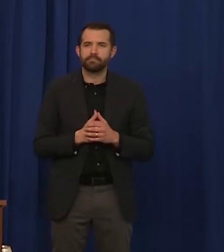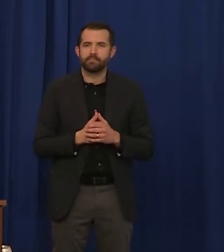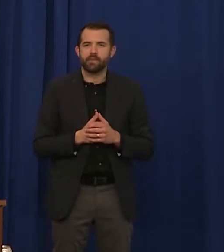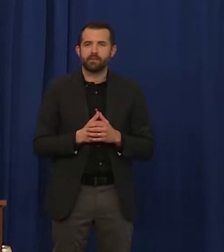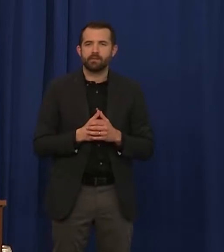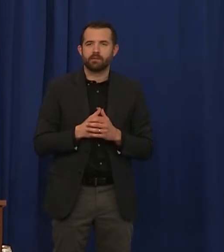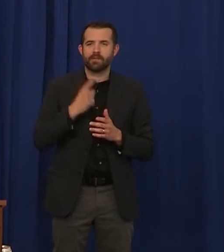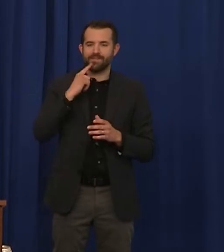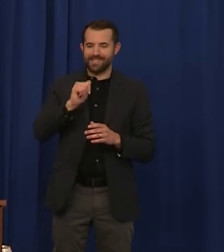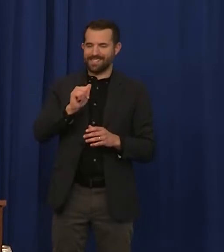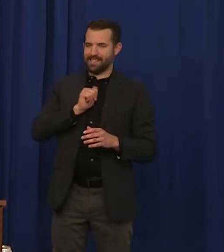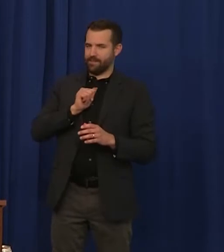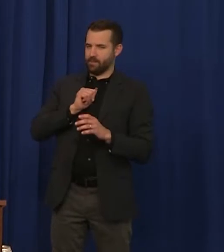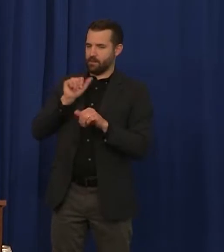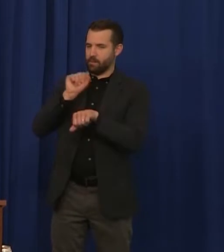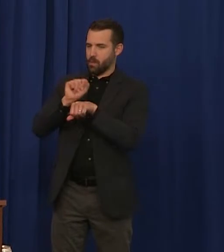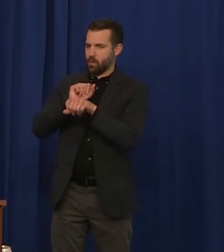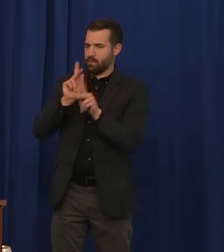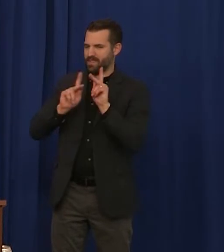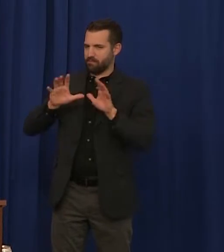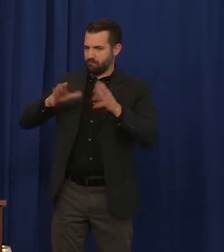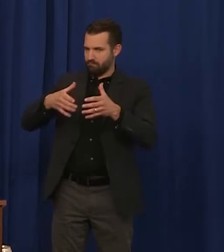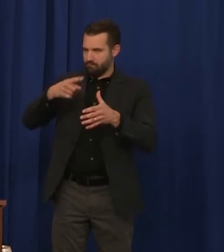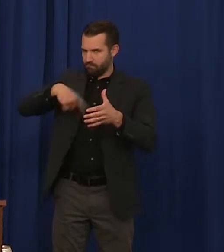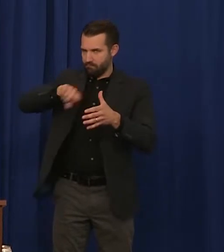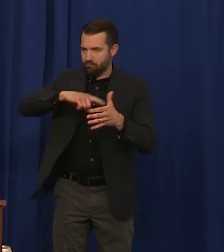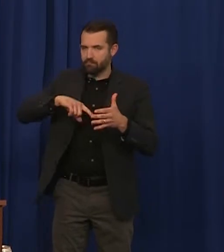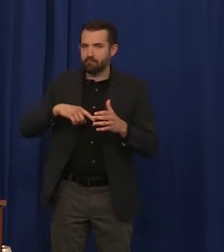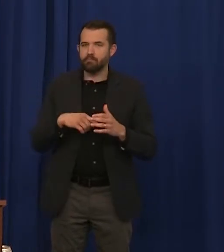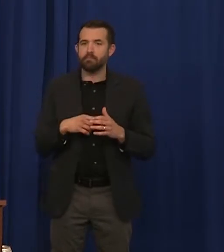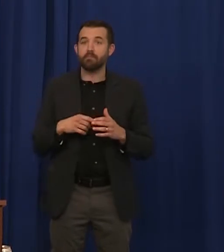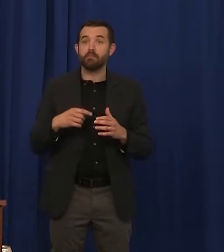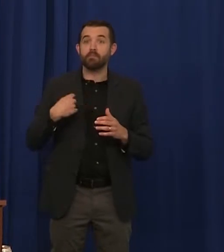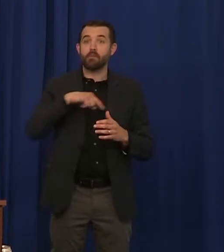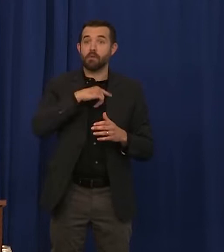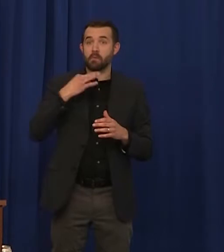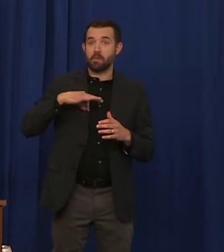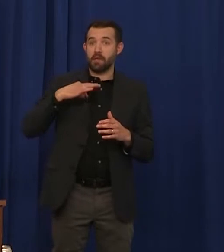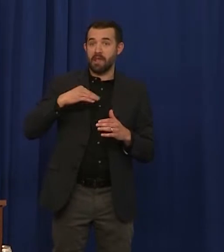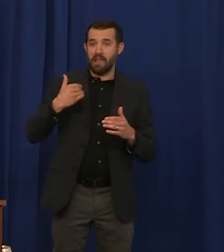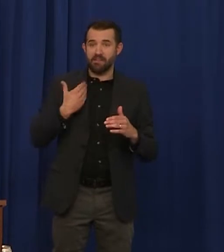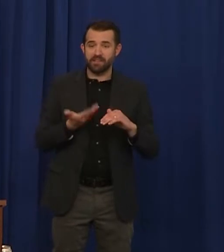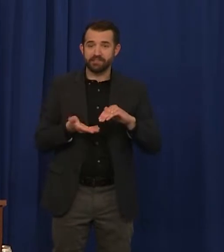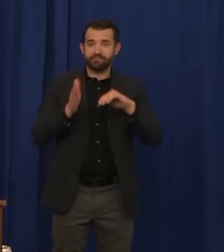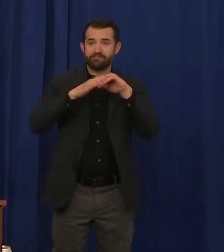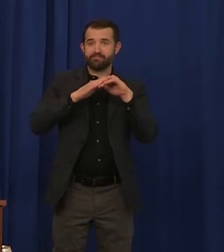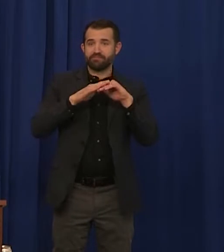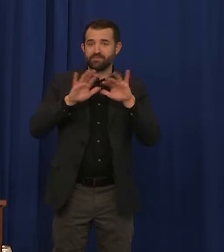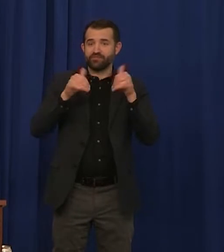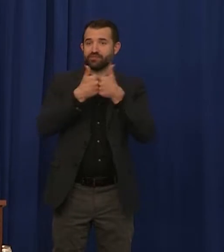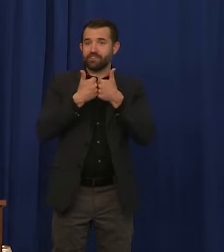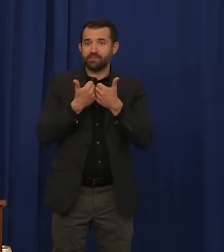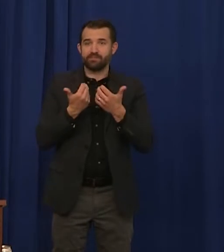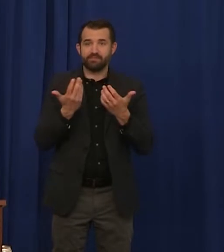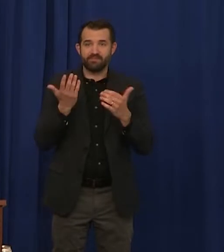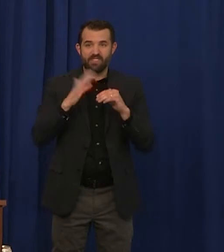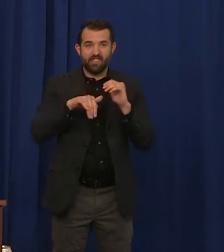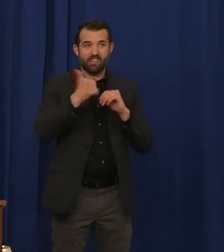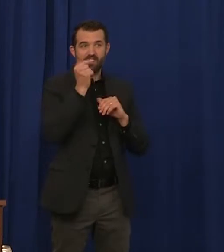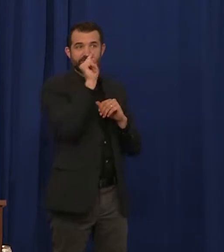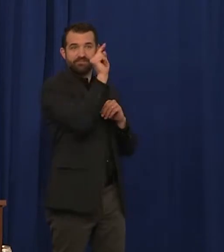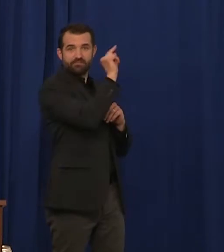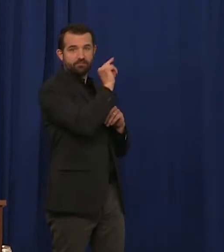And I don't think that we have any particular challenges that other states are not facing. And in